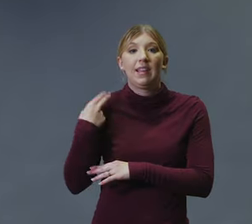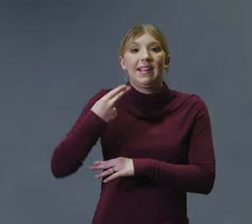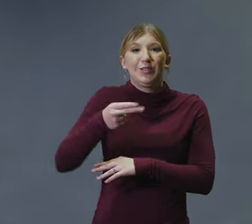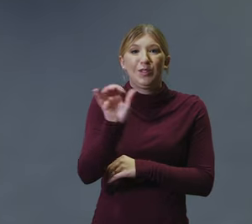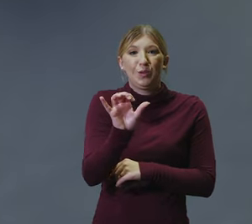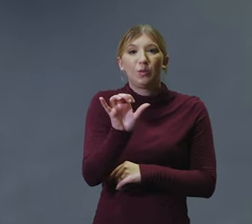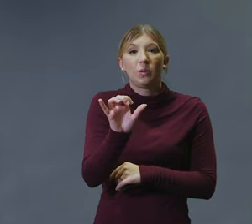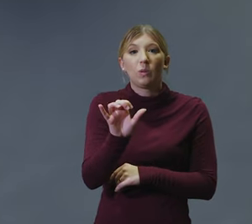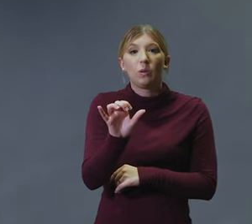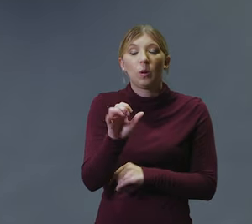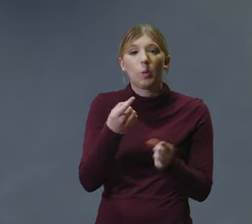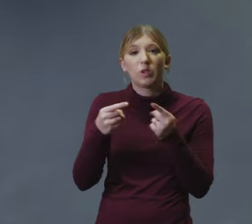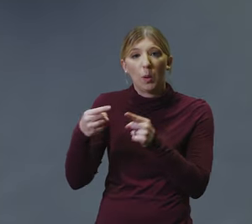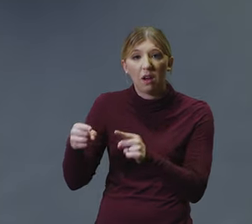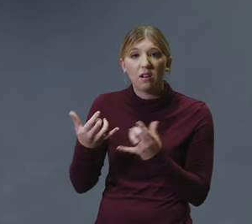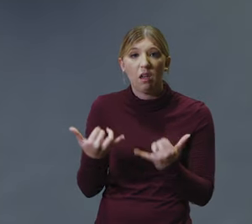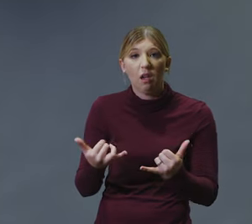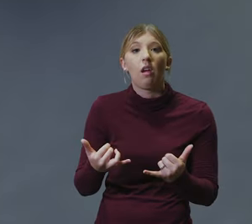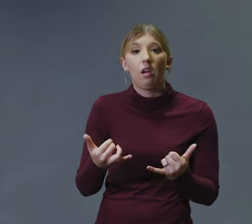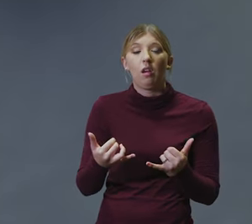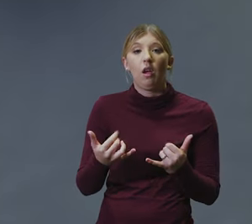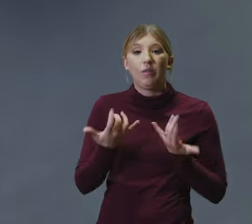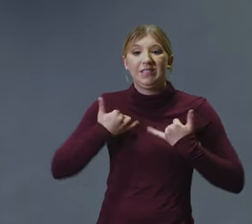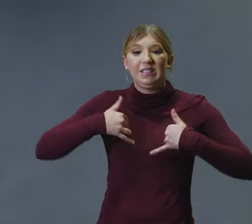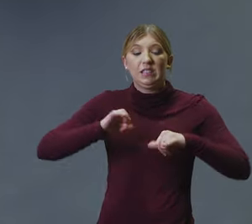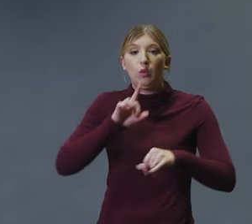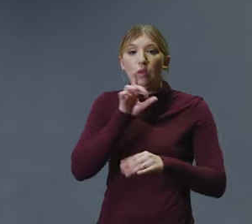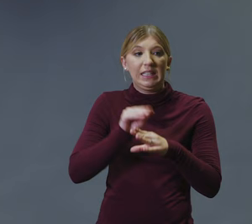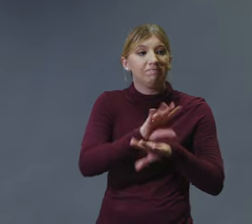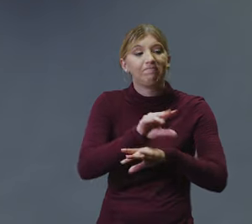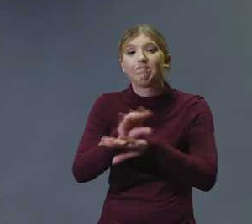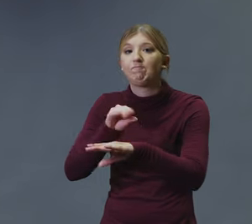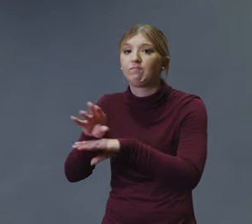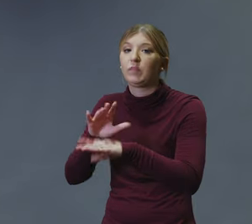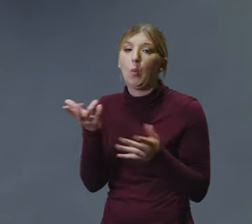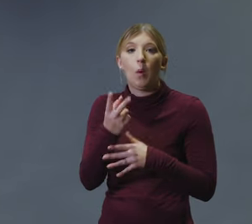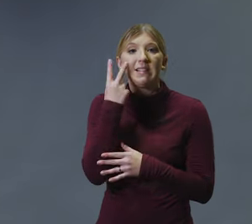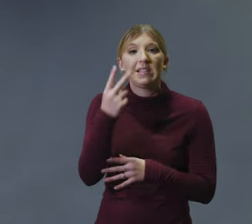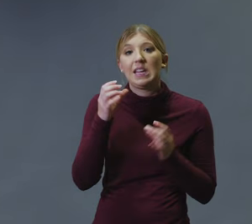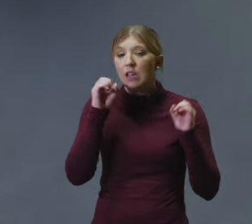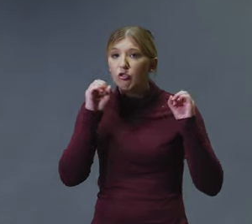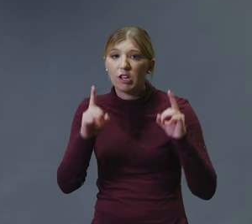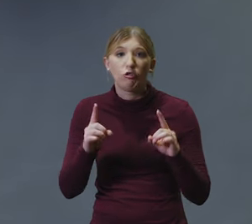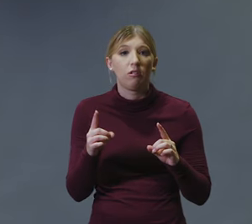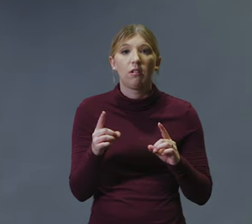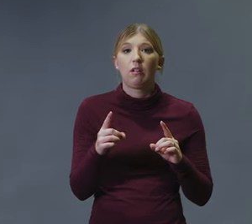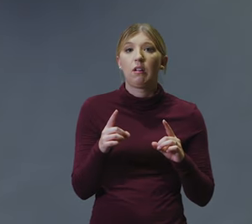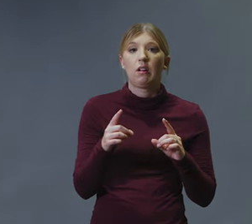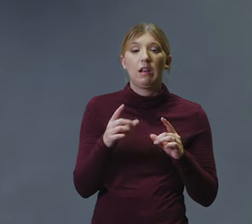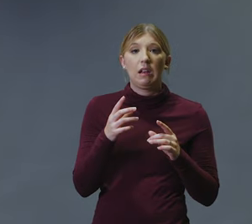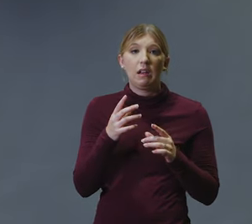as well, and what's been going on and how it's still plaguing a lot of what we see in education,